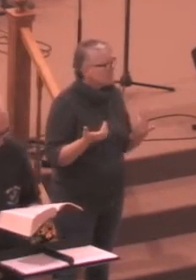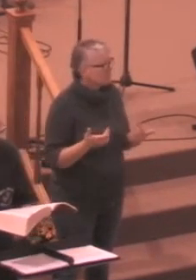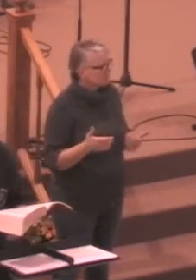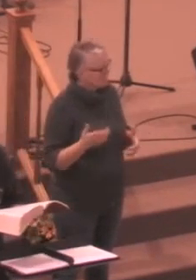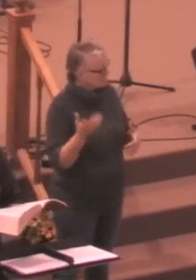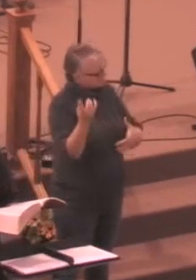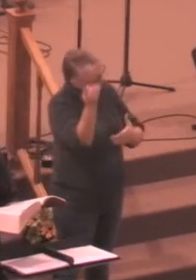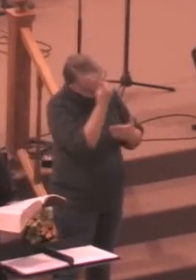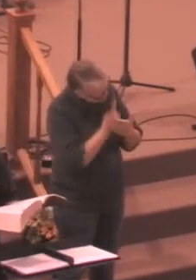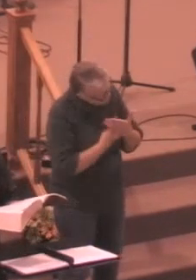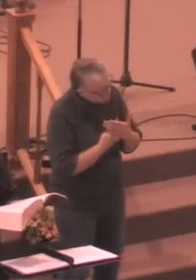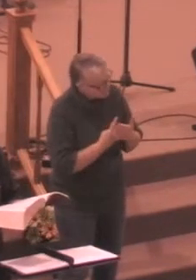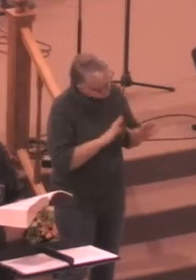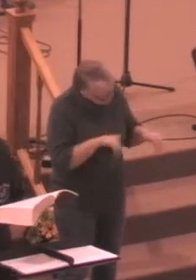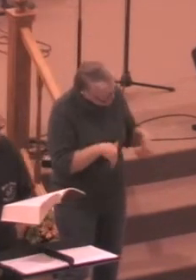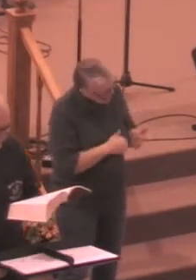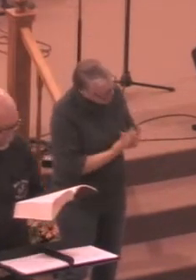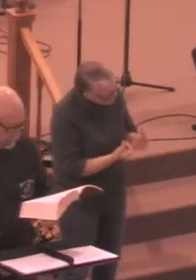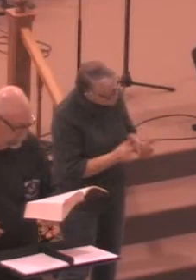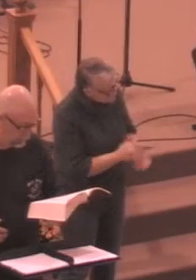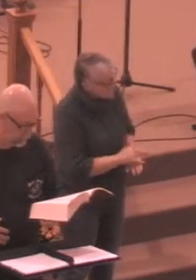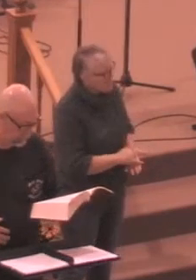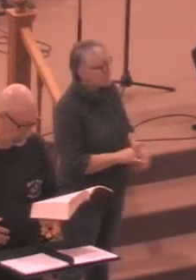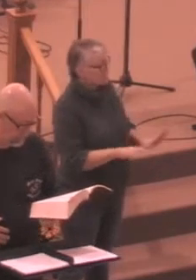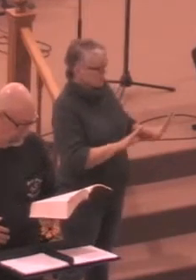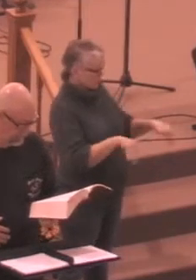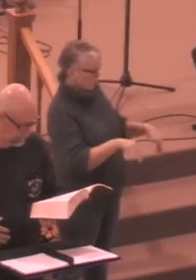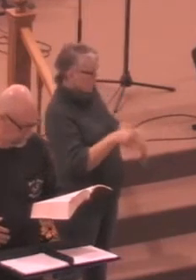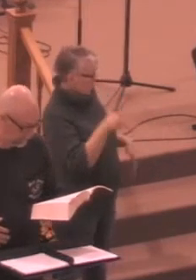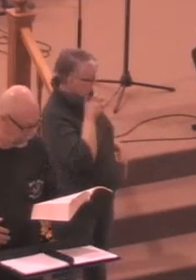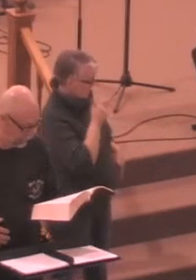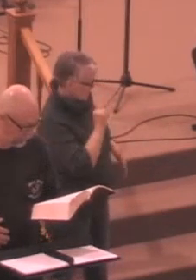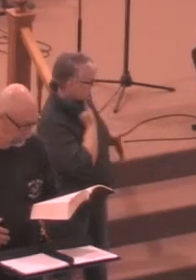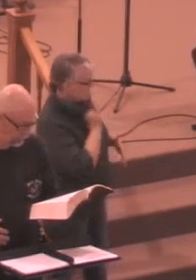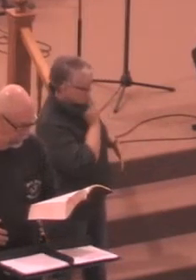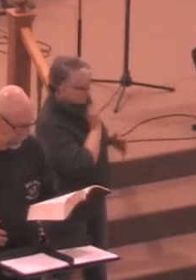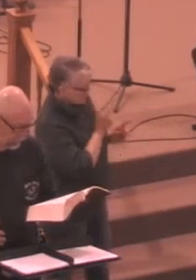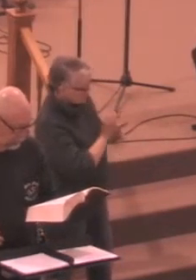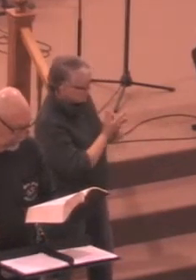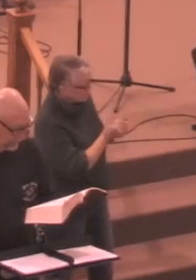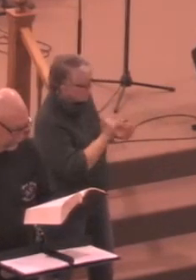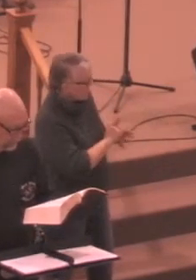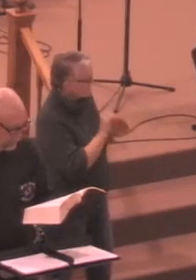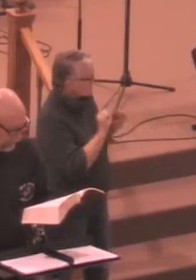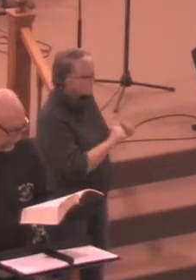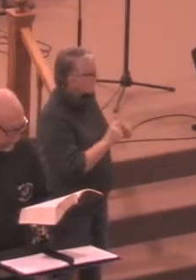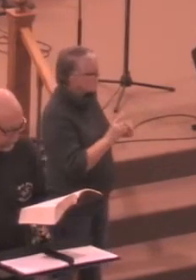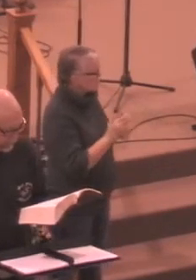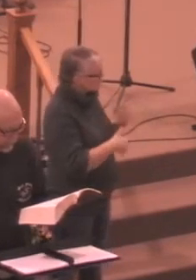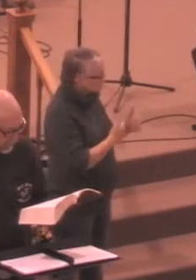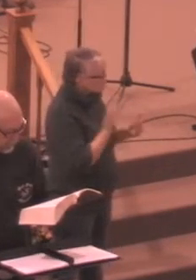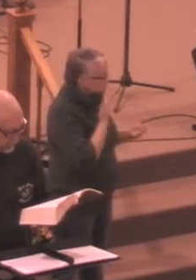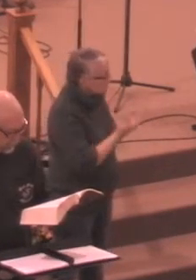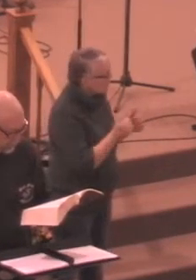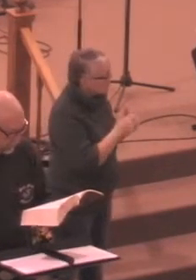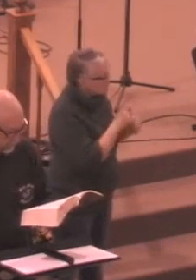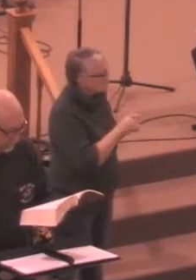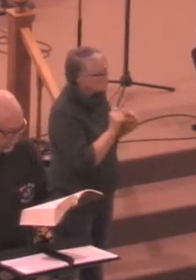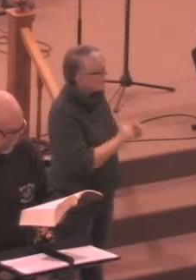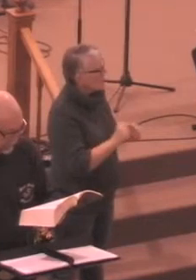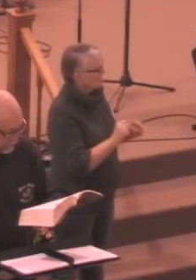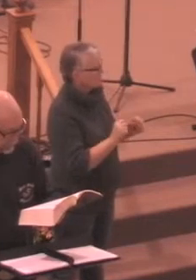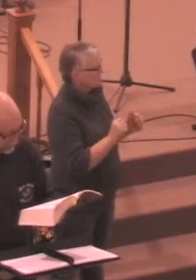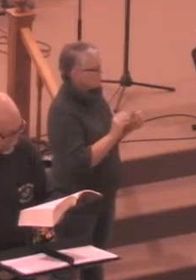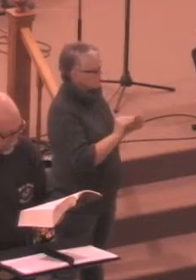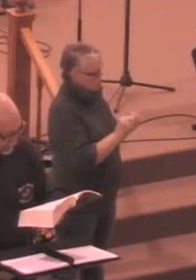Verse 3 says, therefore, listen, O Israel, and be careful to do them, that it may go well with you, and that you may increase greatly in numbers, as the Lord God